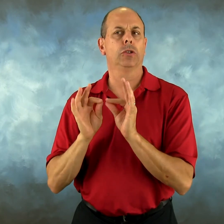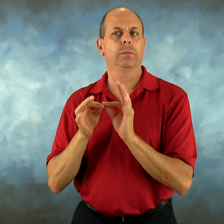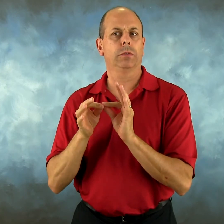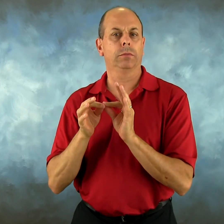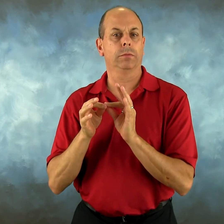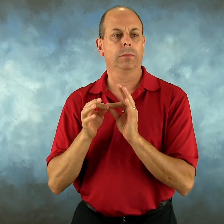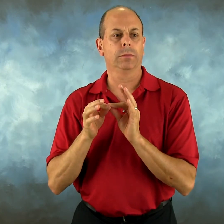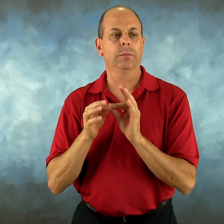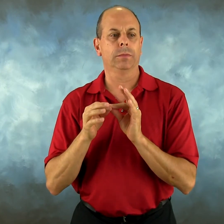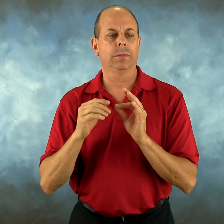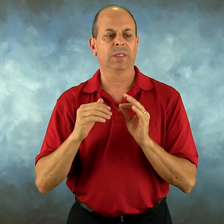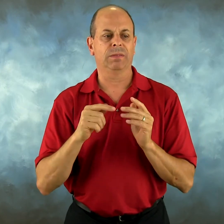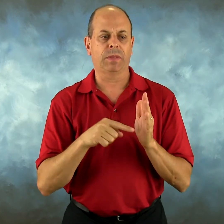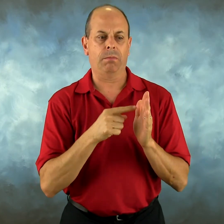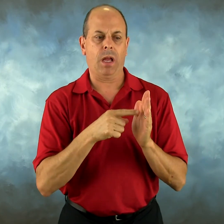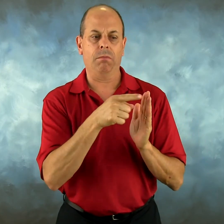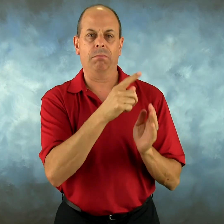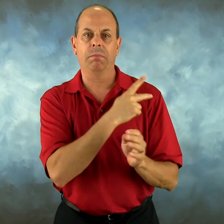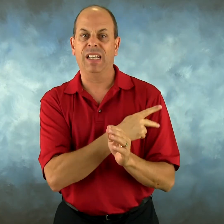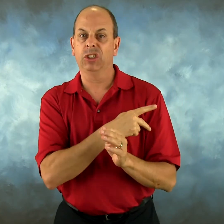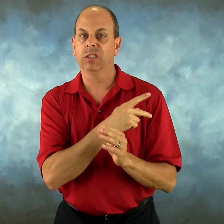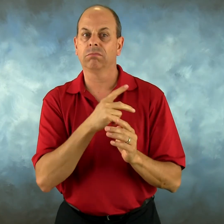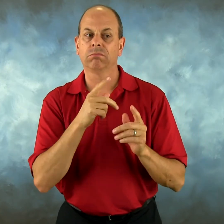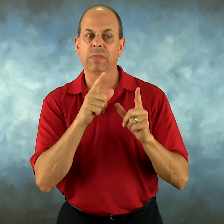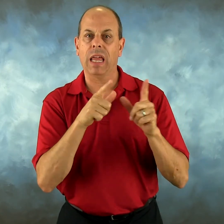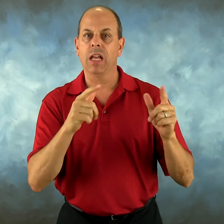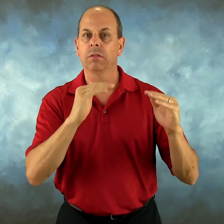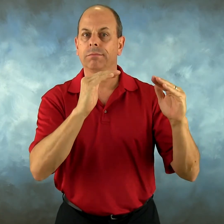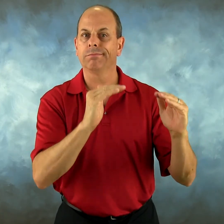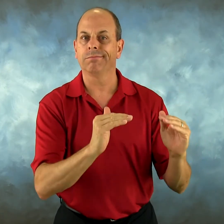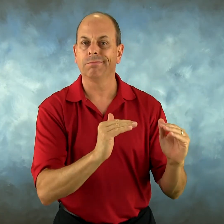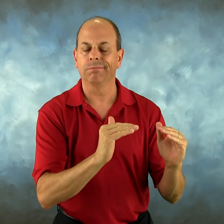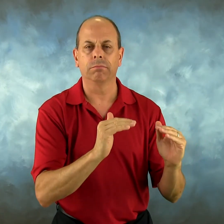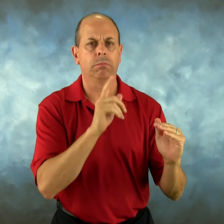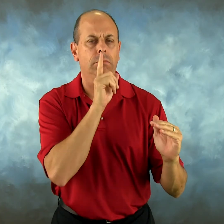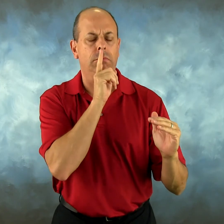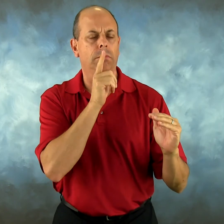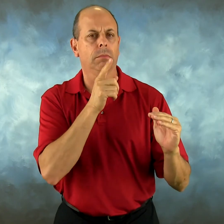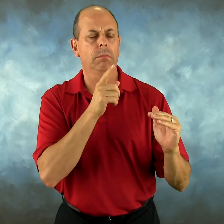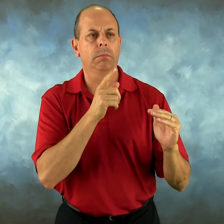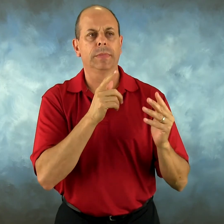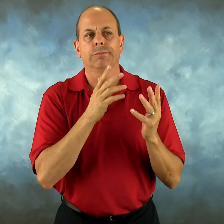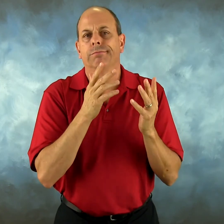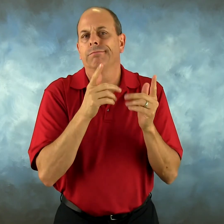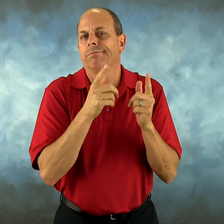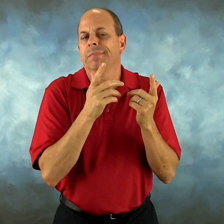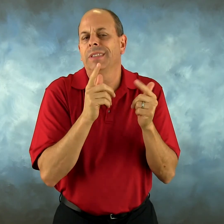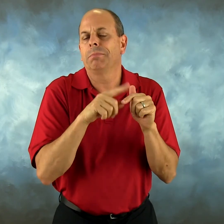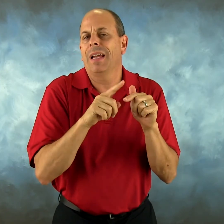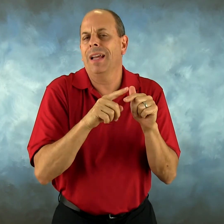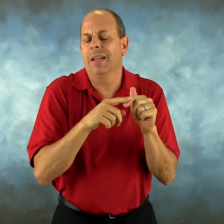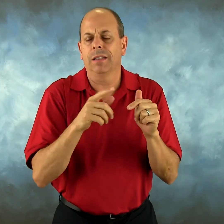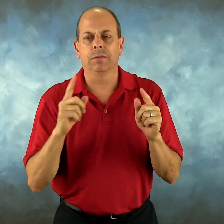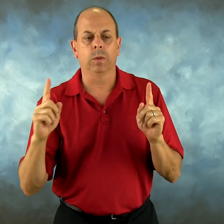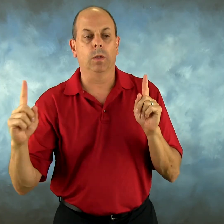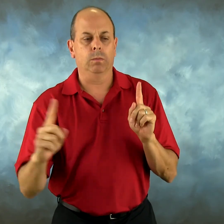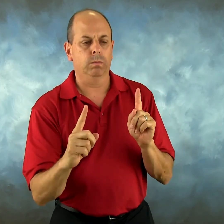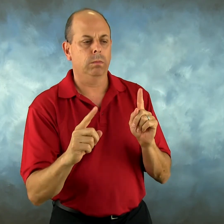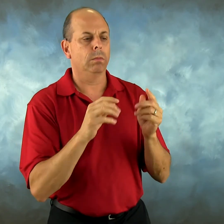to get a certified deaf interpreter to assist in the communication. This is especially true if the deaf patient has